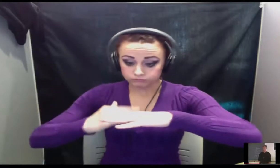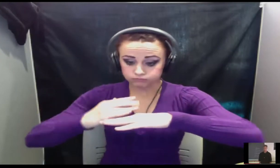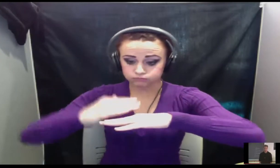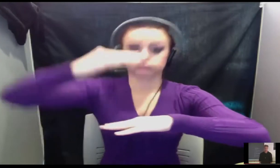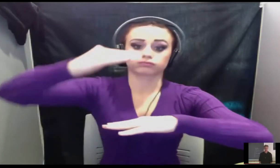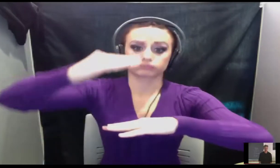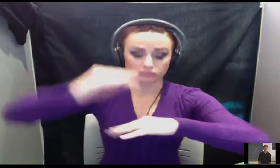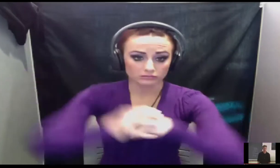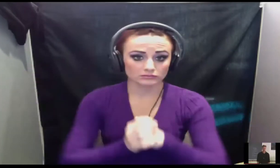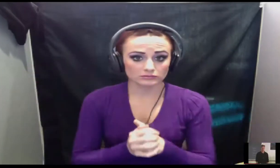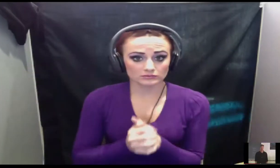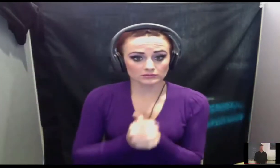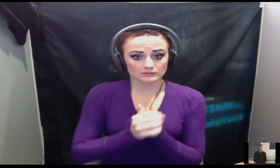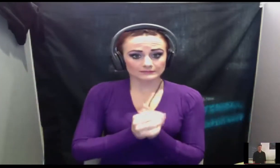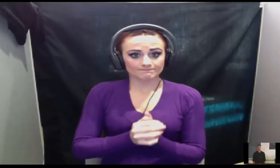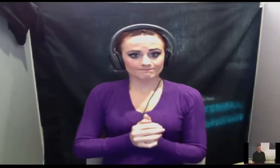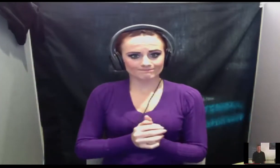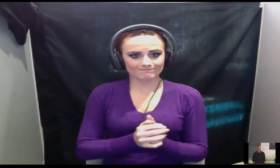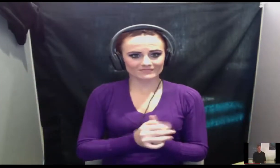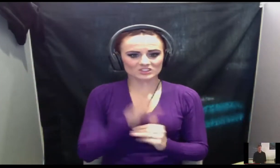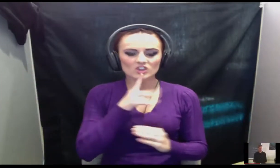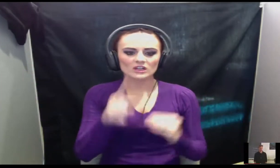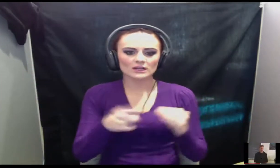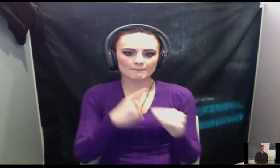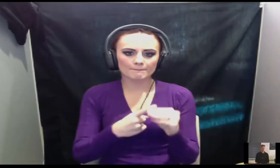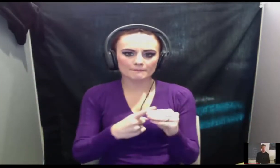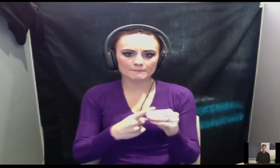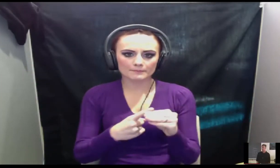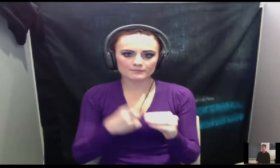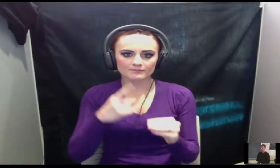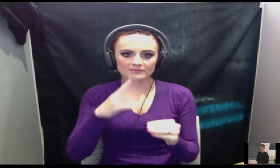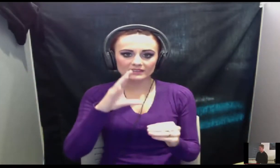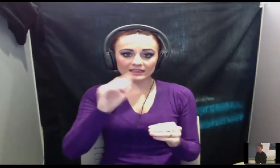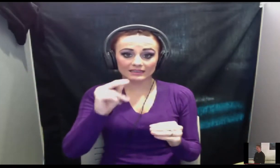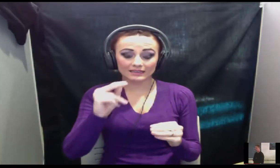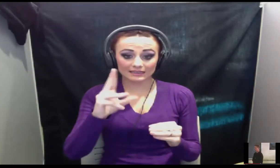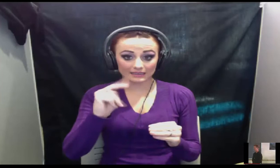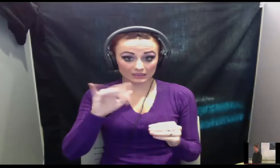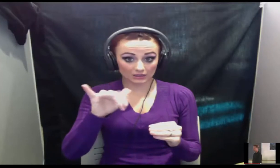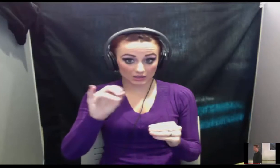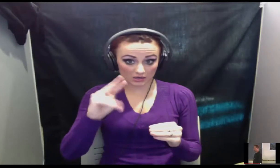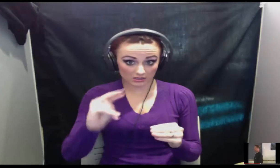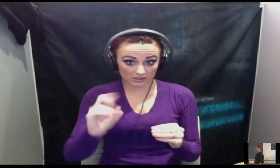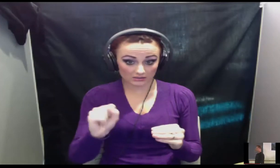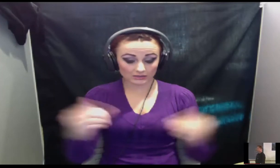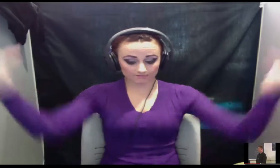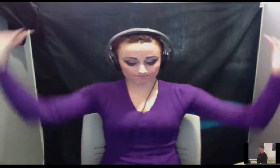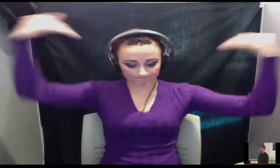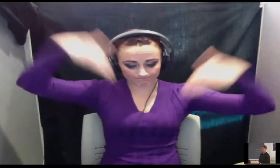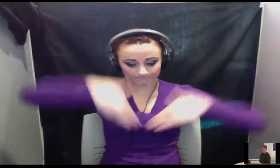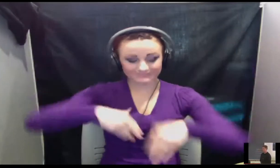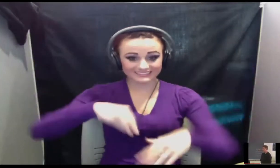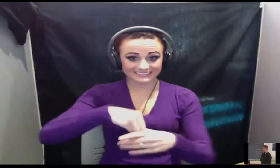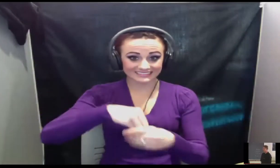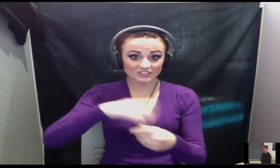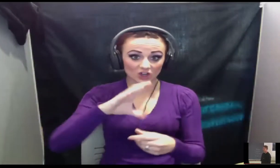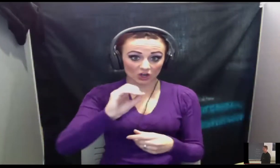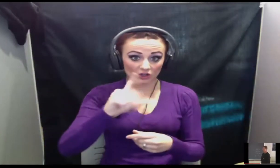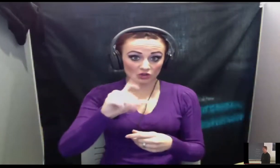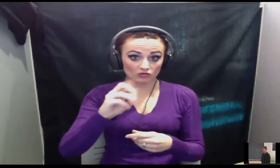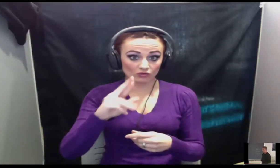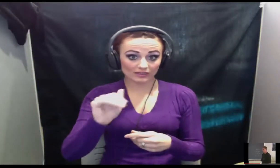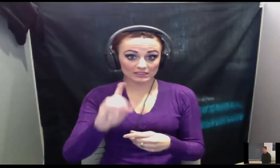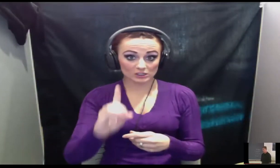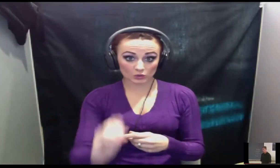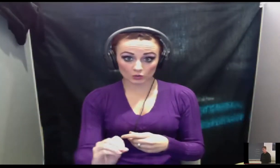last class period talking about those canyons and things up in Colorado and that tourist attraction over in England where they